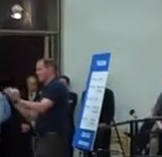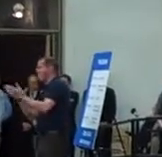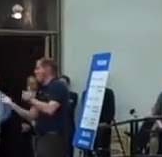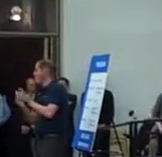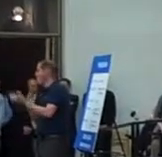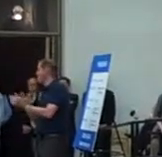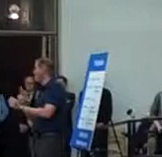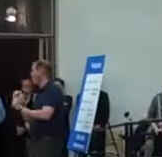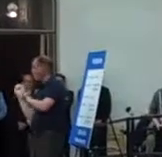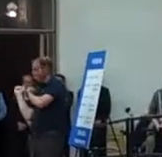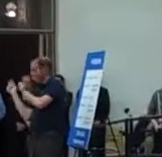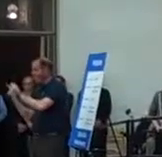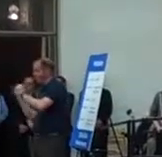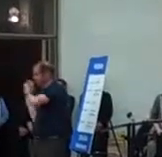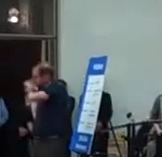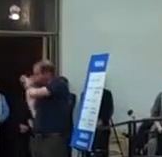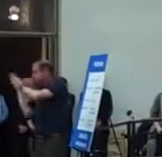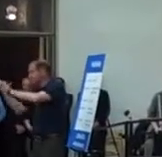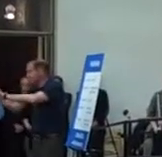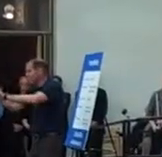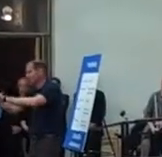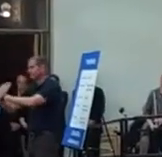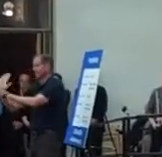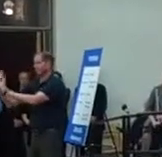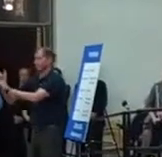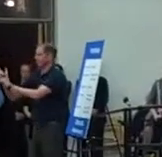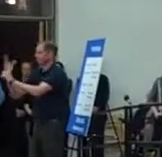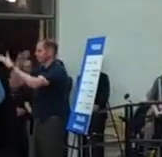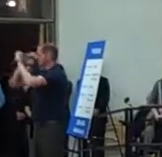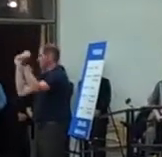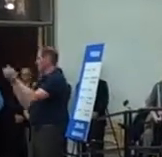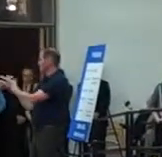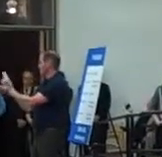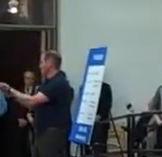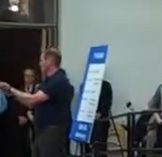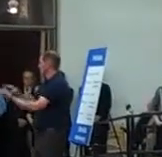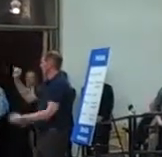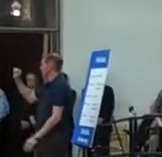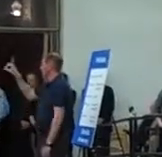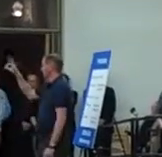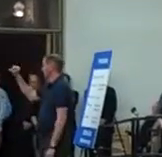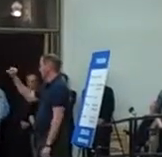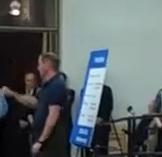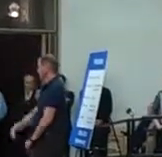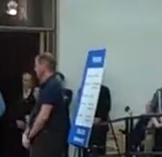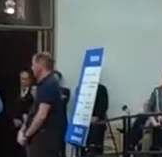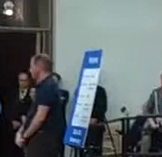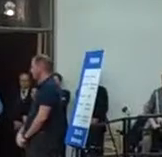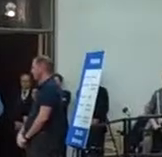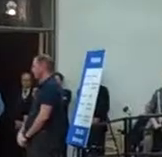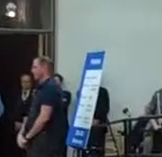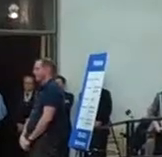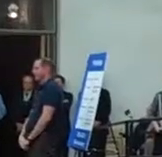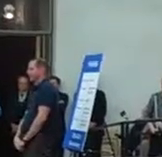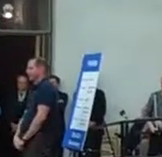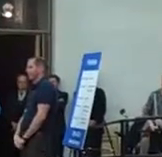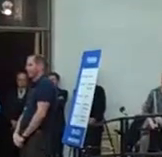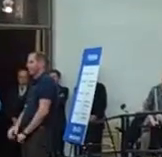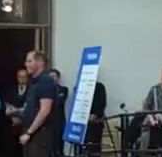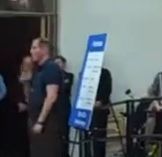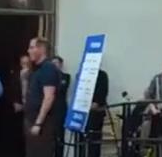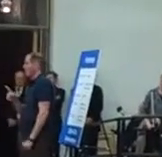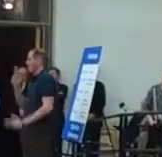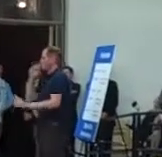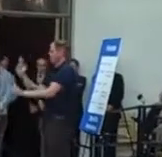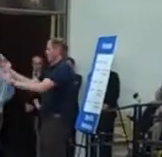with Disabilities Act signed by then President Bush at the White House lawn 20 years ago today. So it is